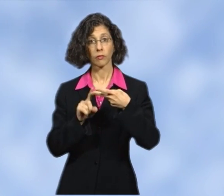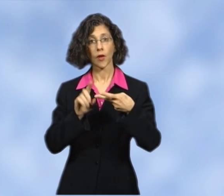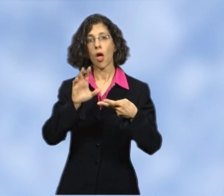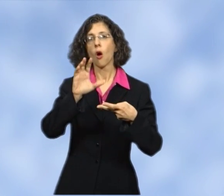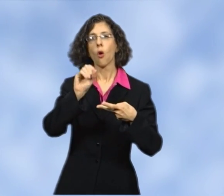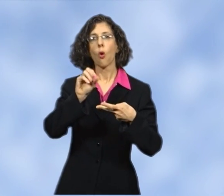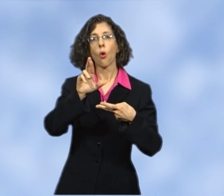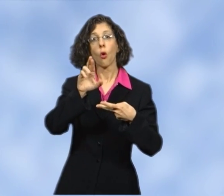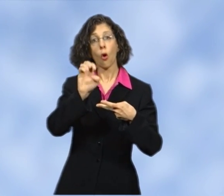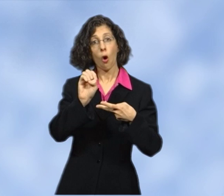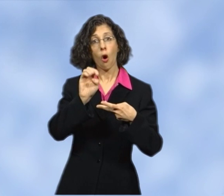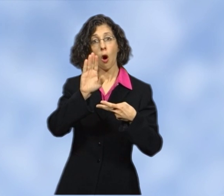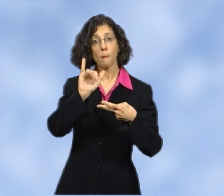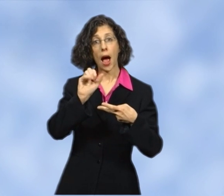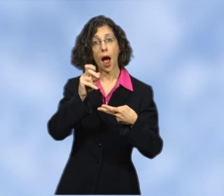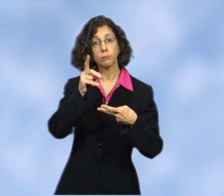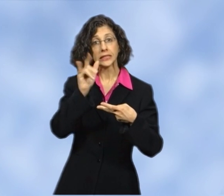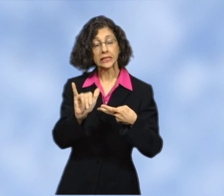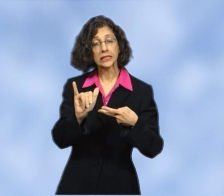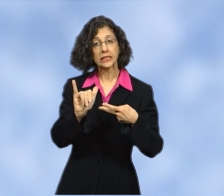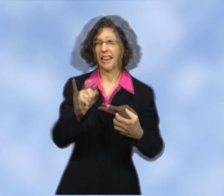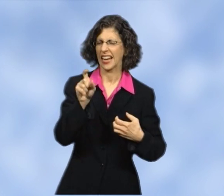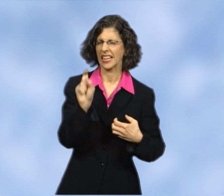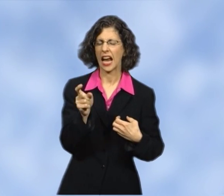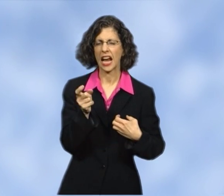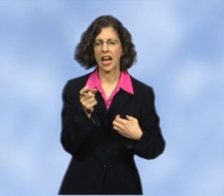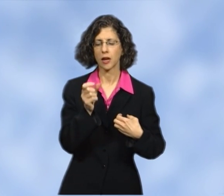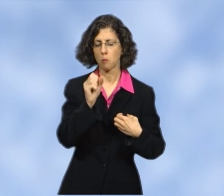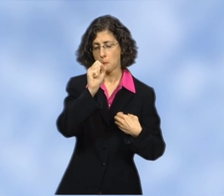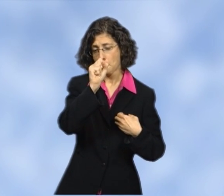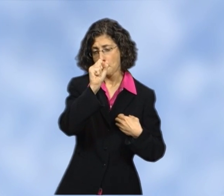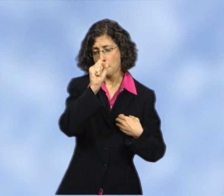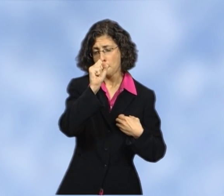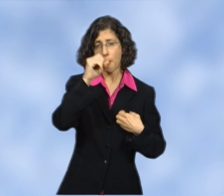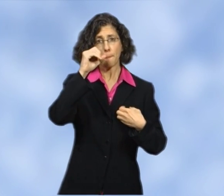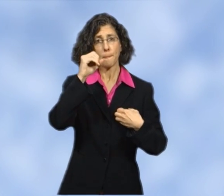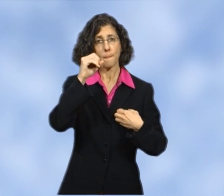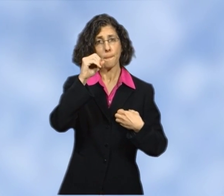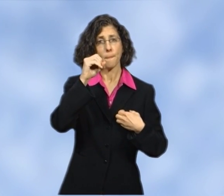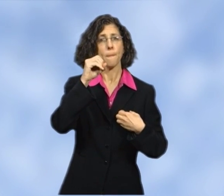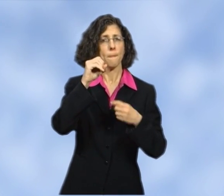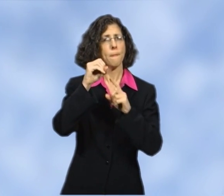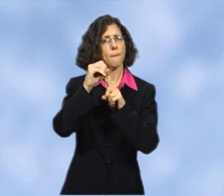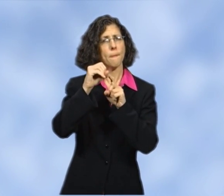In a core biopsy, a thicker needle is used.